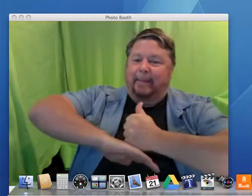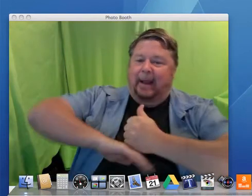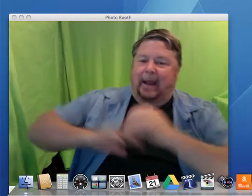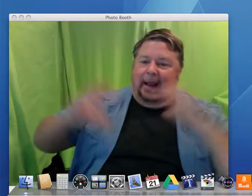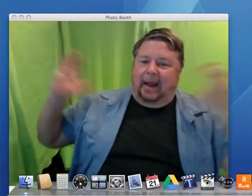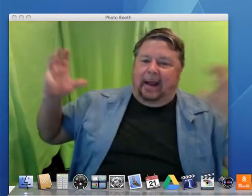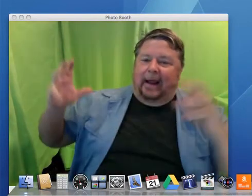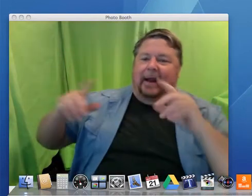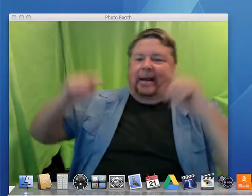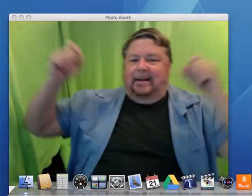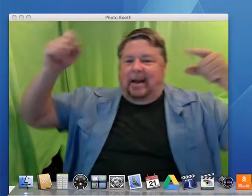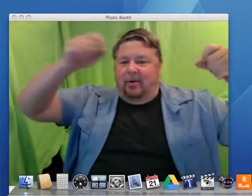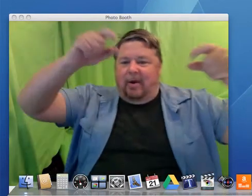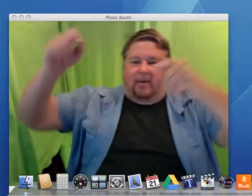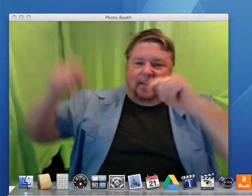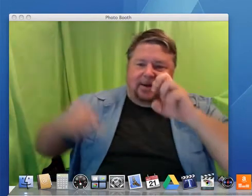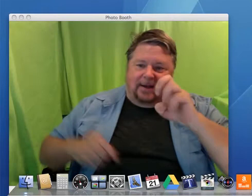up